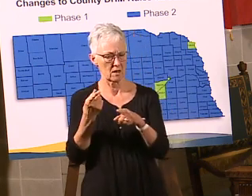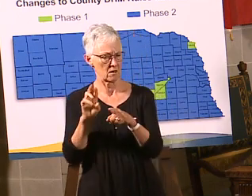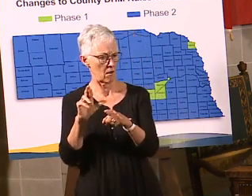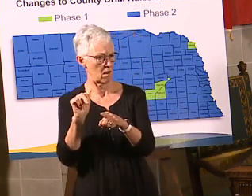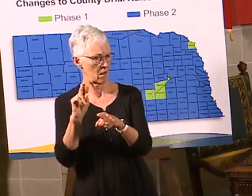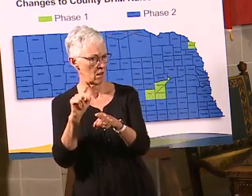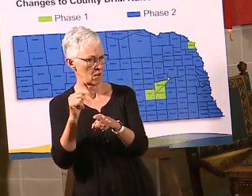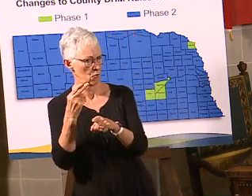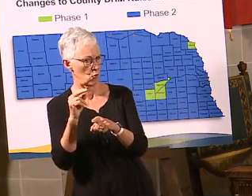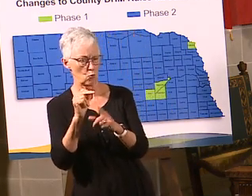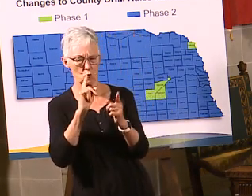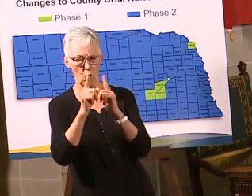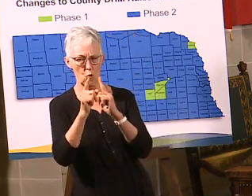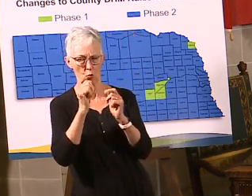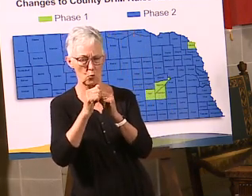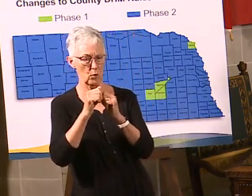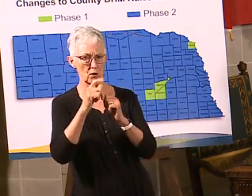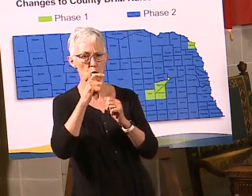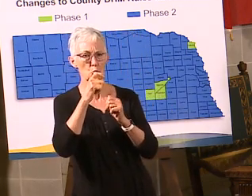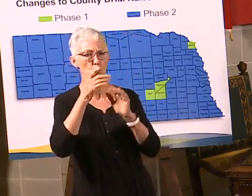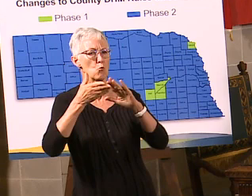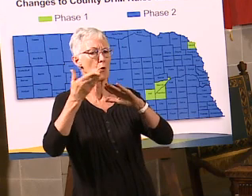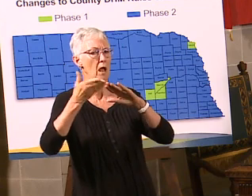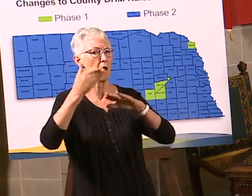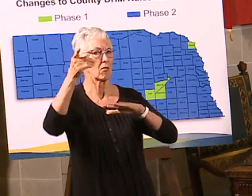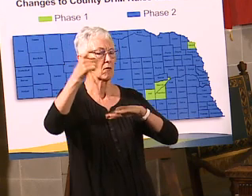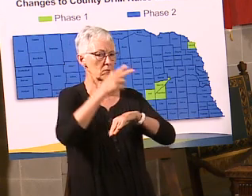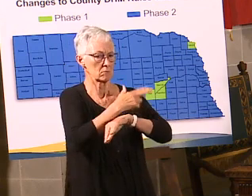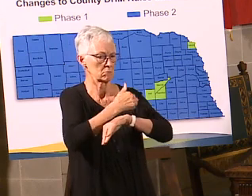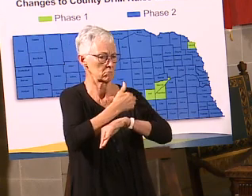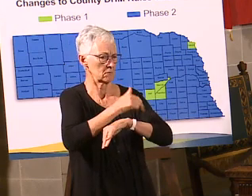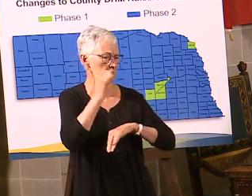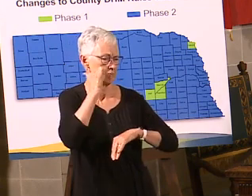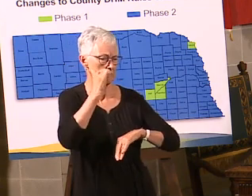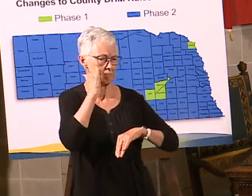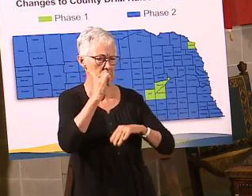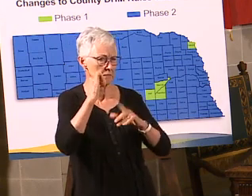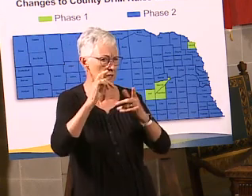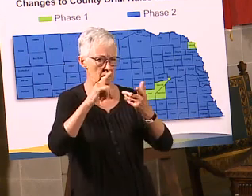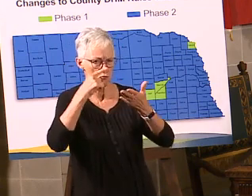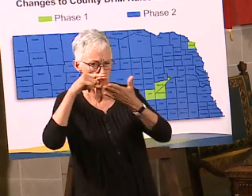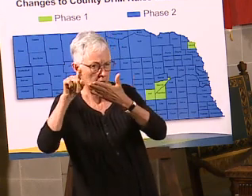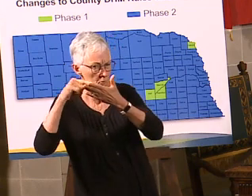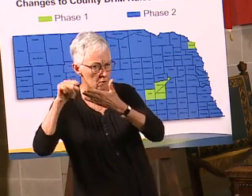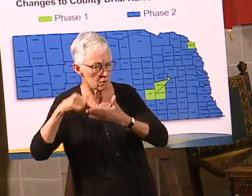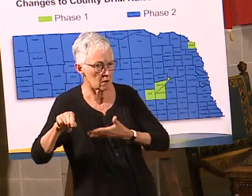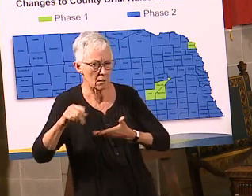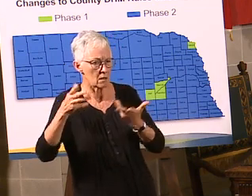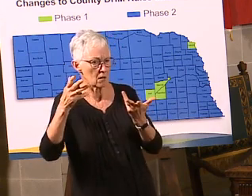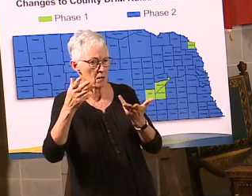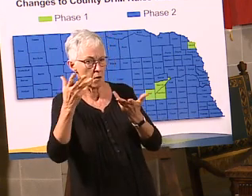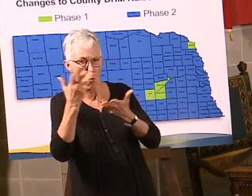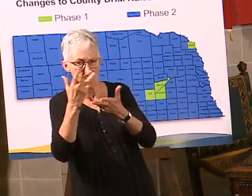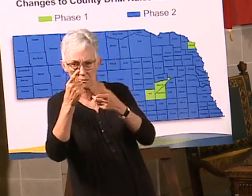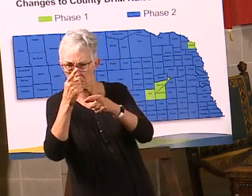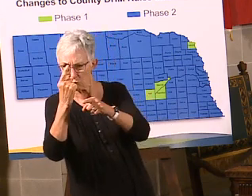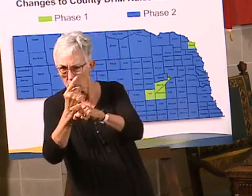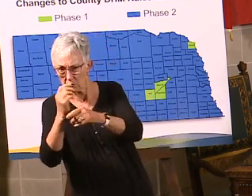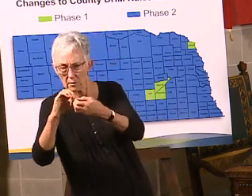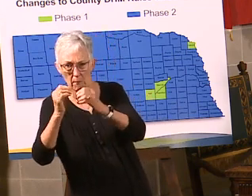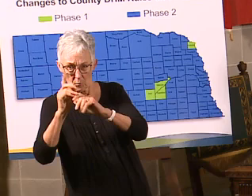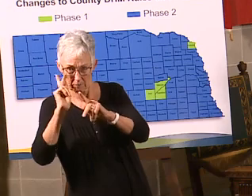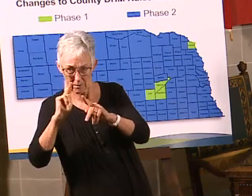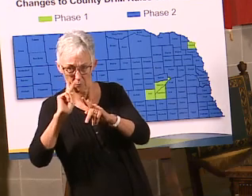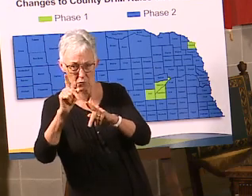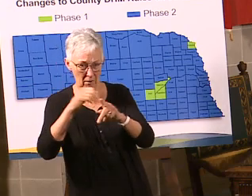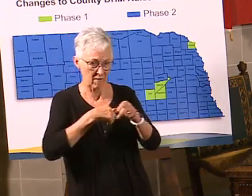how they're managing the current hospital census, what is the appropriate way to be able to manage this and so forth. So those